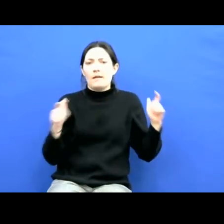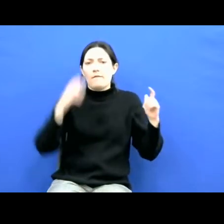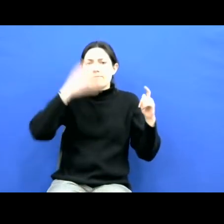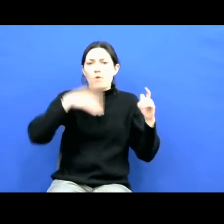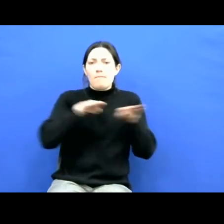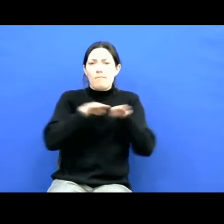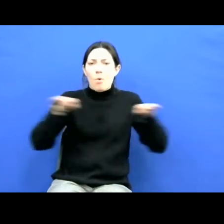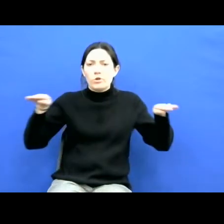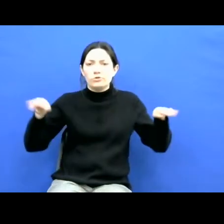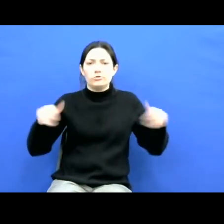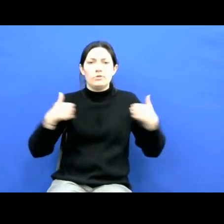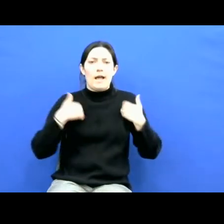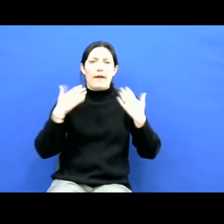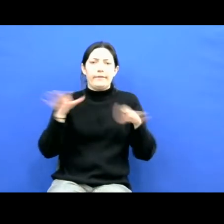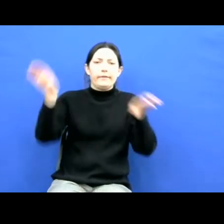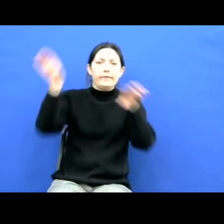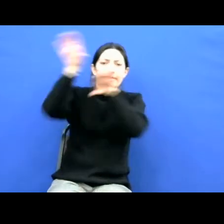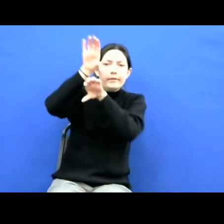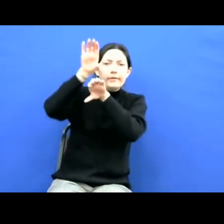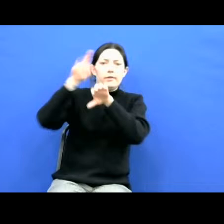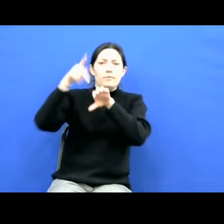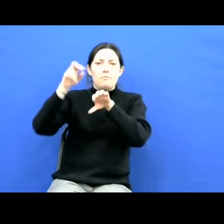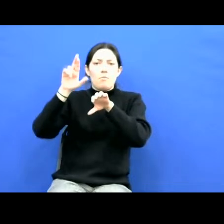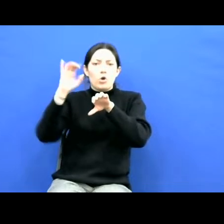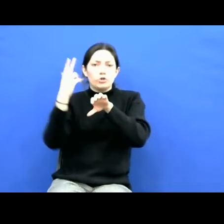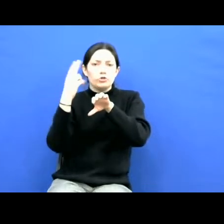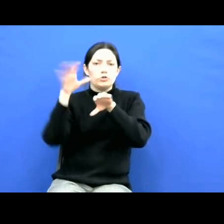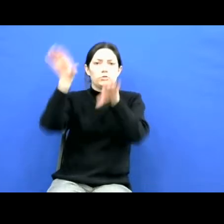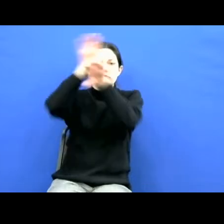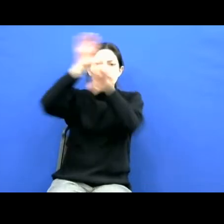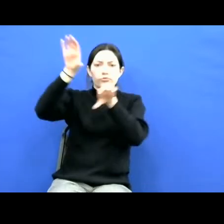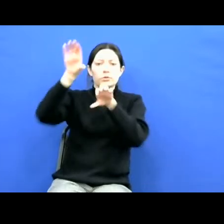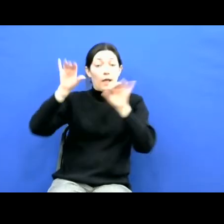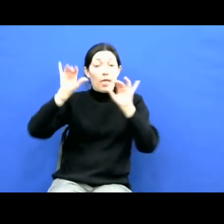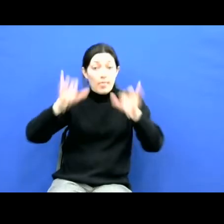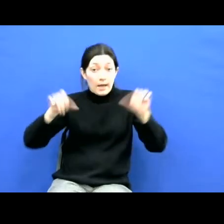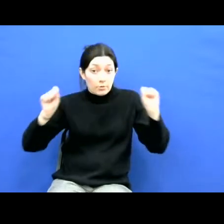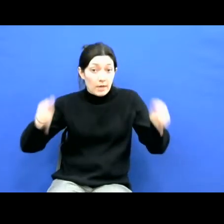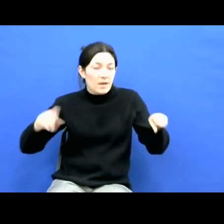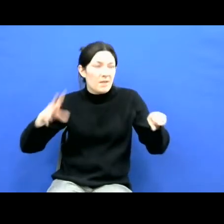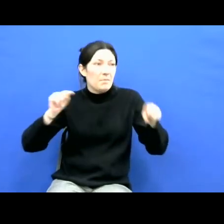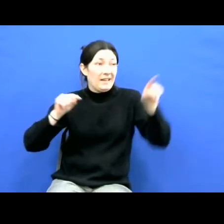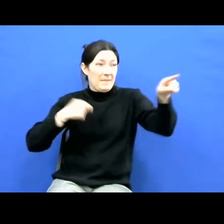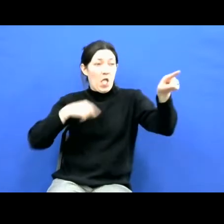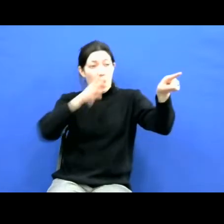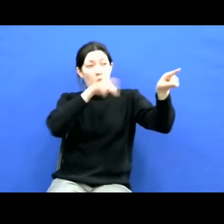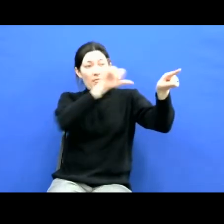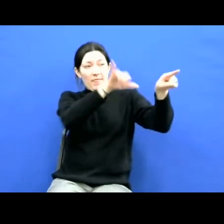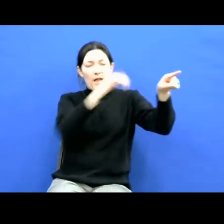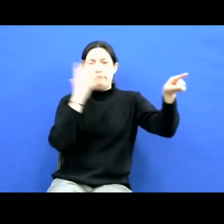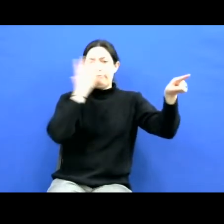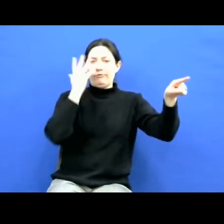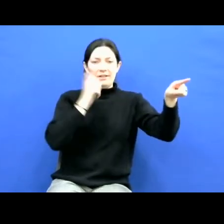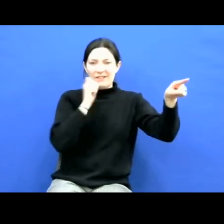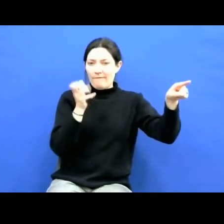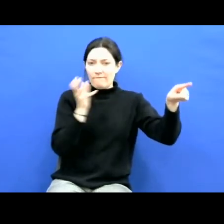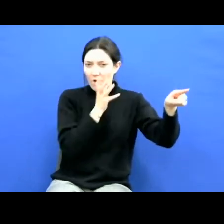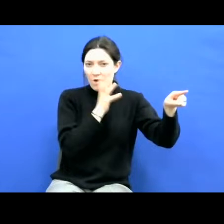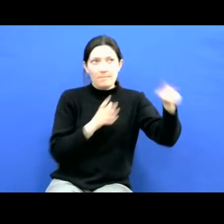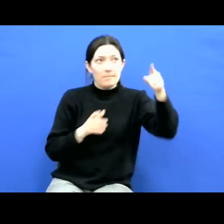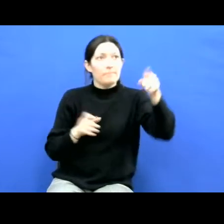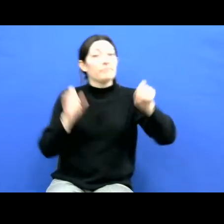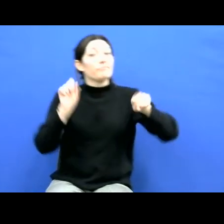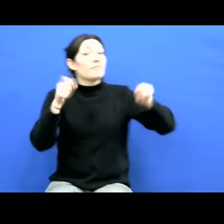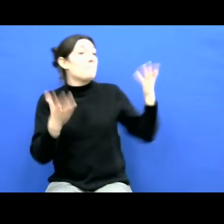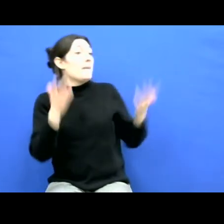stacked porches. So again, that can be done. But when I look at this, I don't see farm, you know. Yeah, I'm with you. I mean, maybe we could change the color